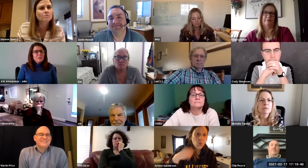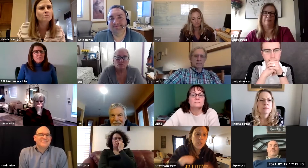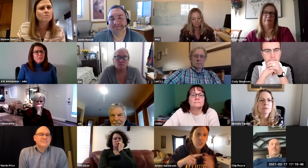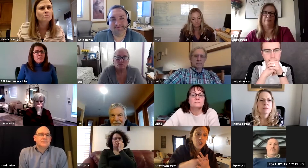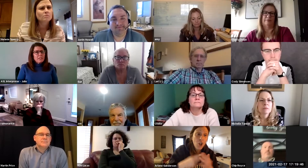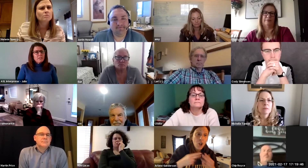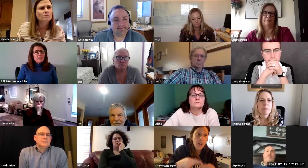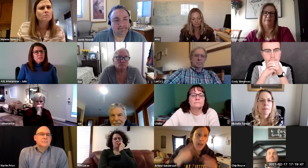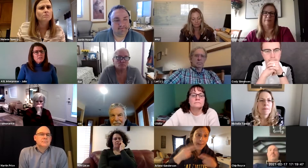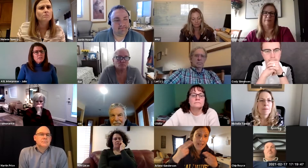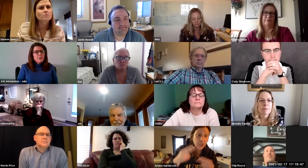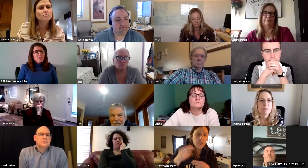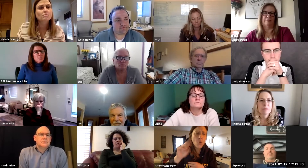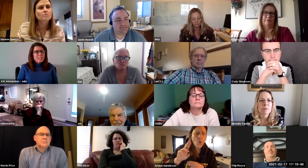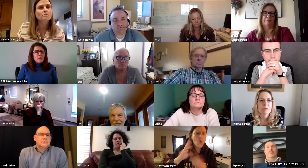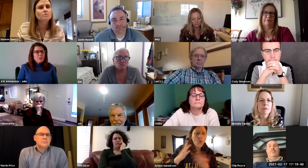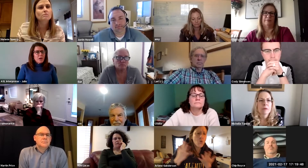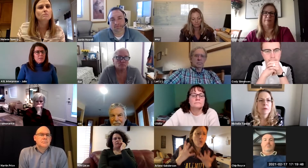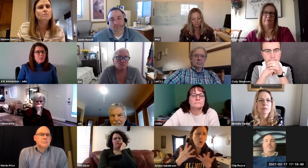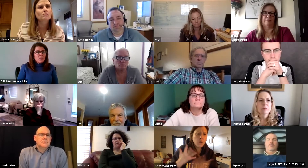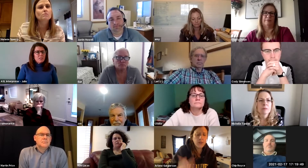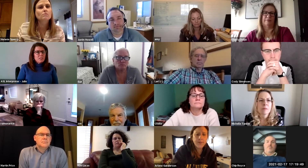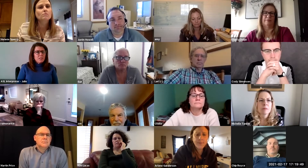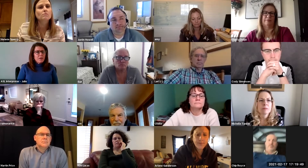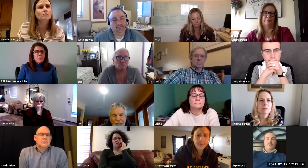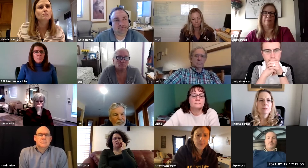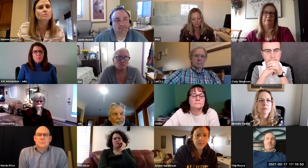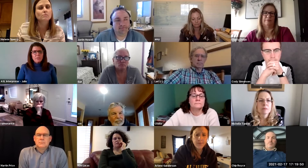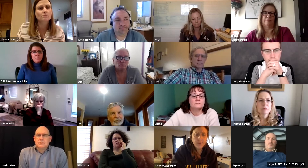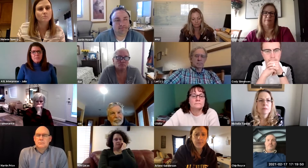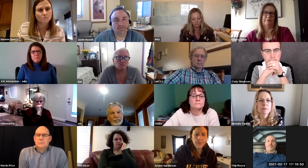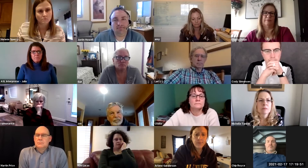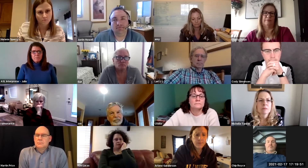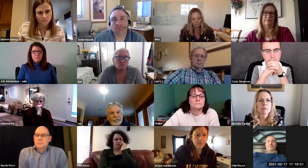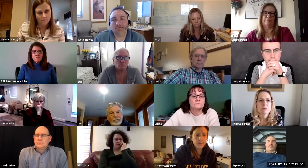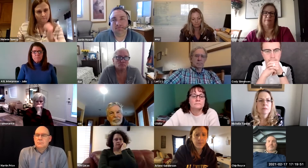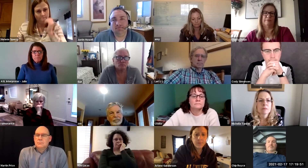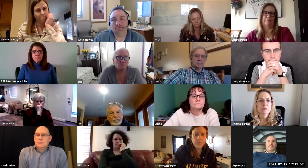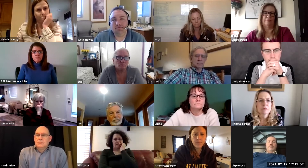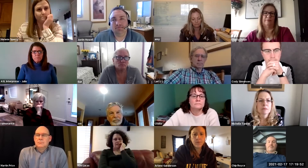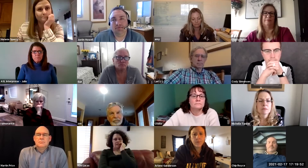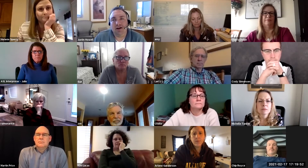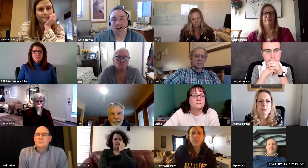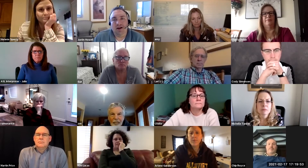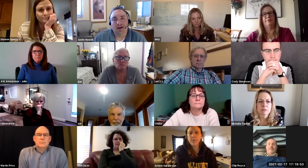Hello, everyone. This is Arlene. Do we start the nominations now or when do we?